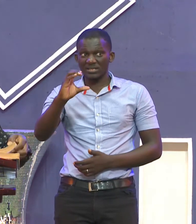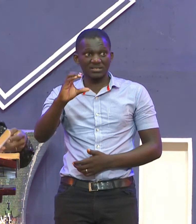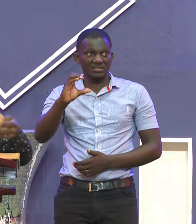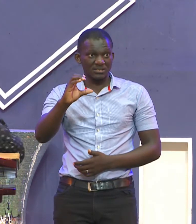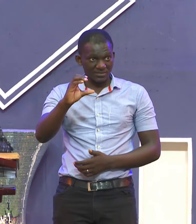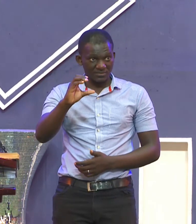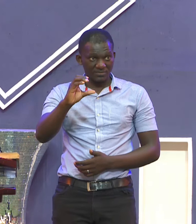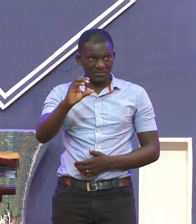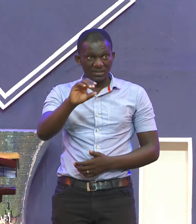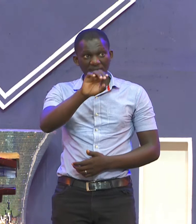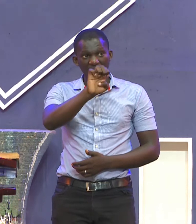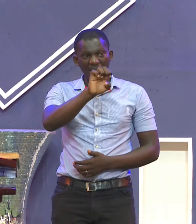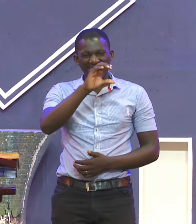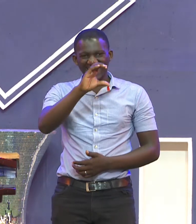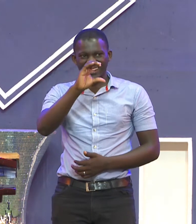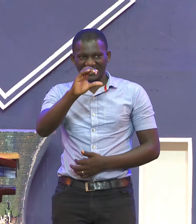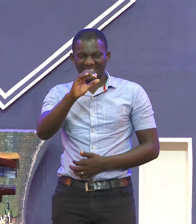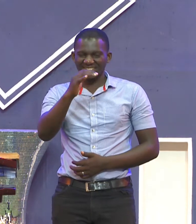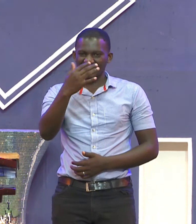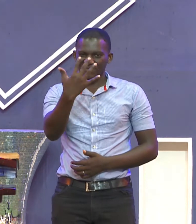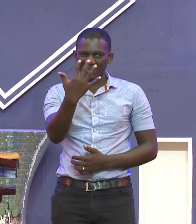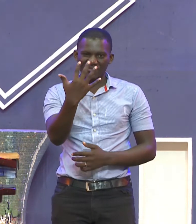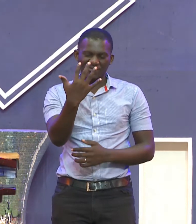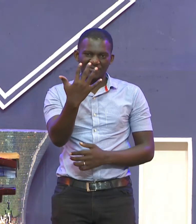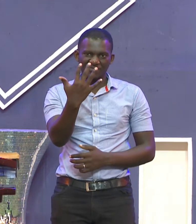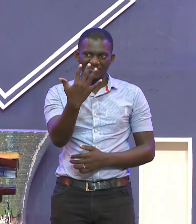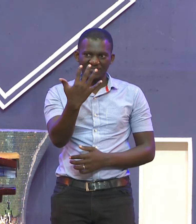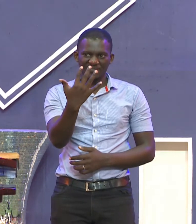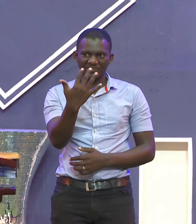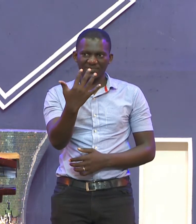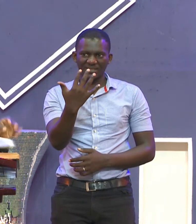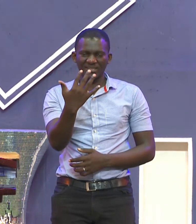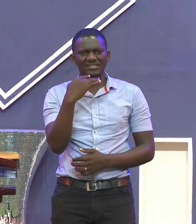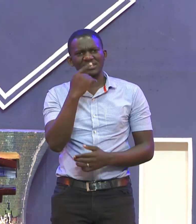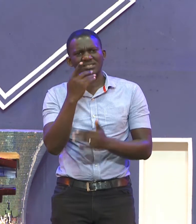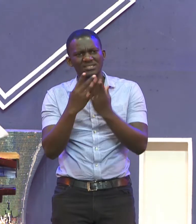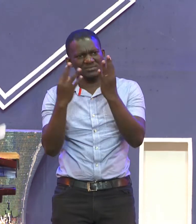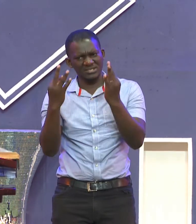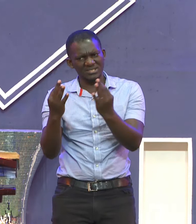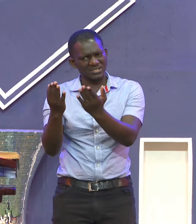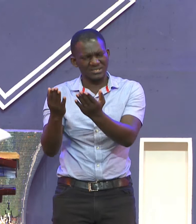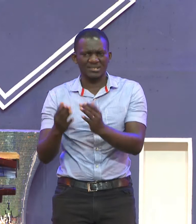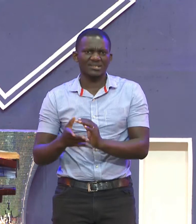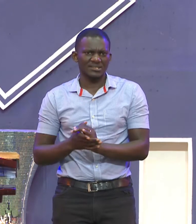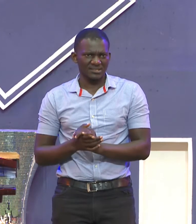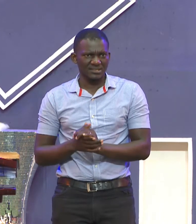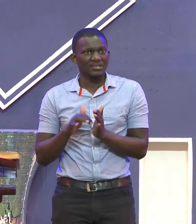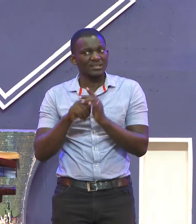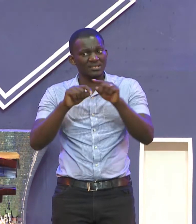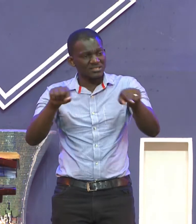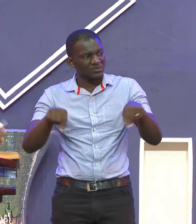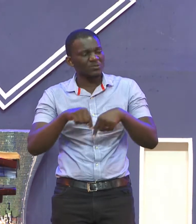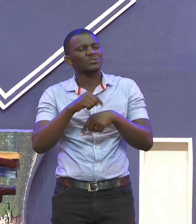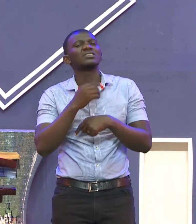Ecclesiastes. Esula ejja kuba yakutaano. That is chapter 5. Waliwo kyatugamba. There is something that he tells us. Kyetwetaaga